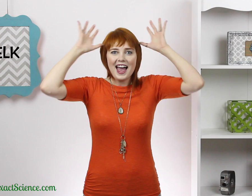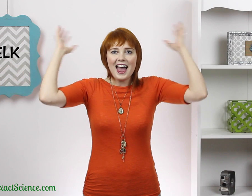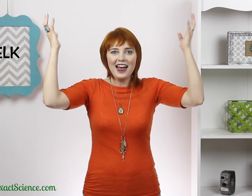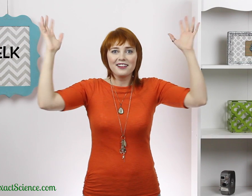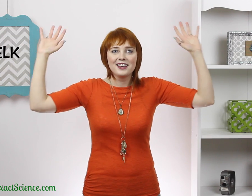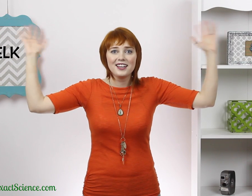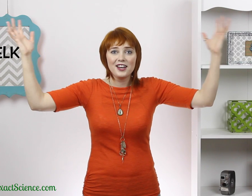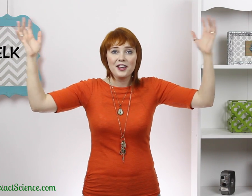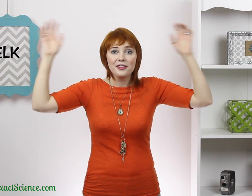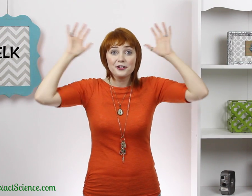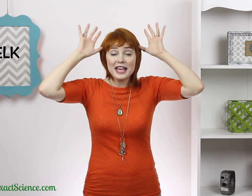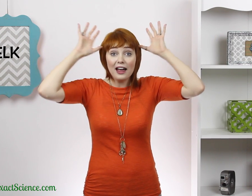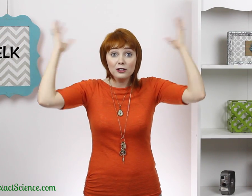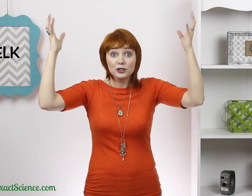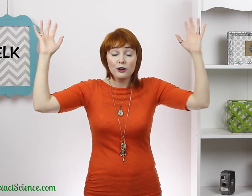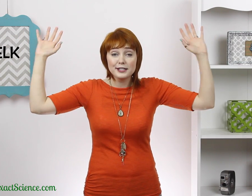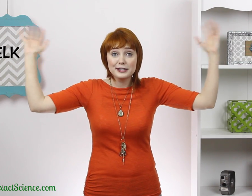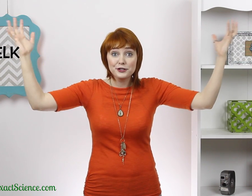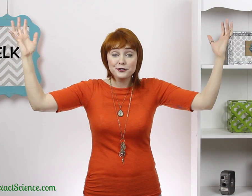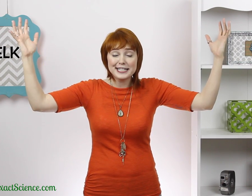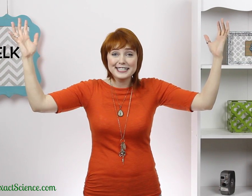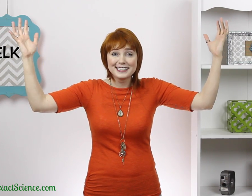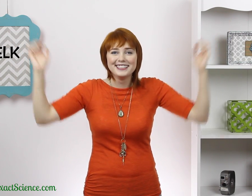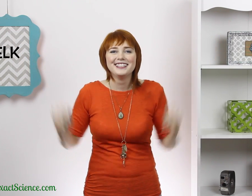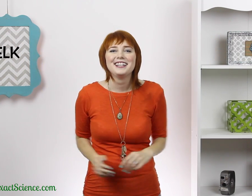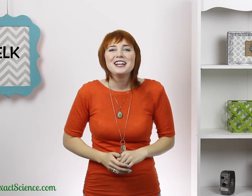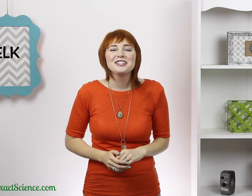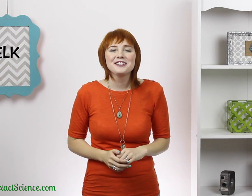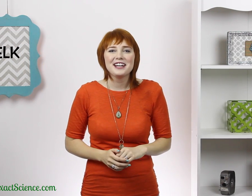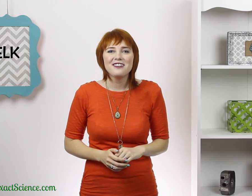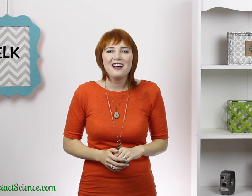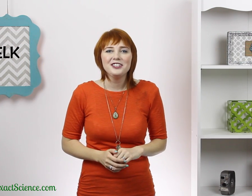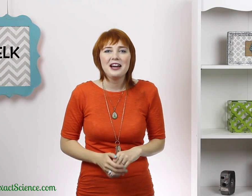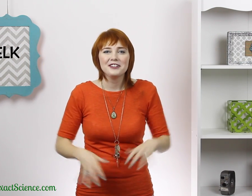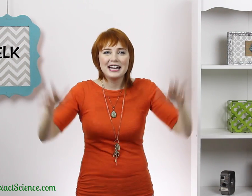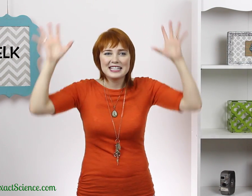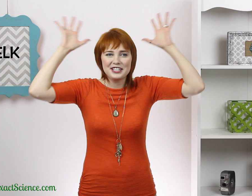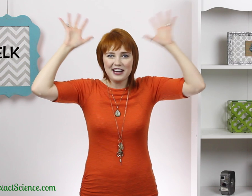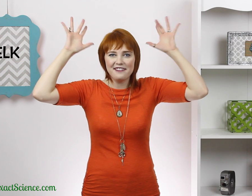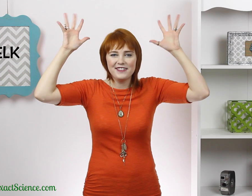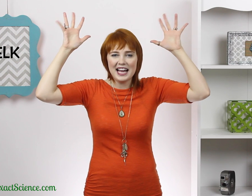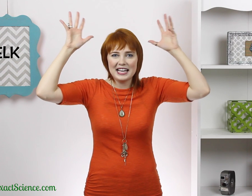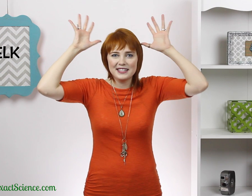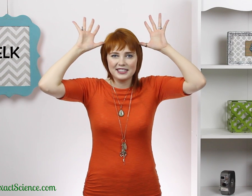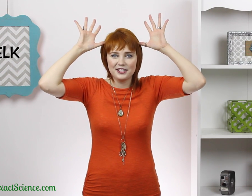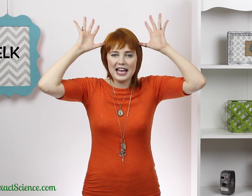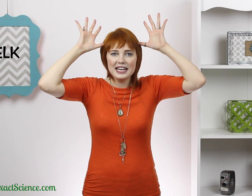Elk. There's elk crossing the street. To do the sign for elk you have your hands and your high fives next to your head